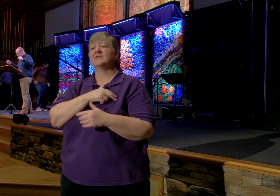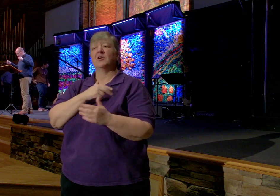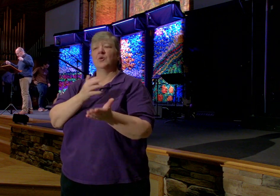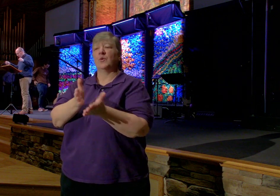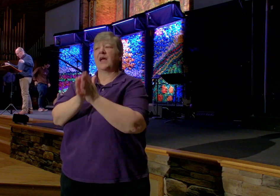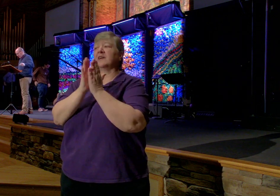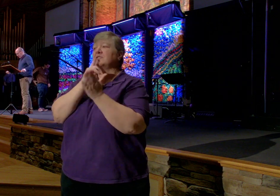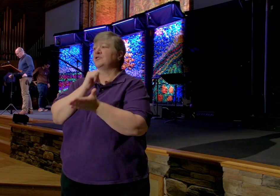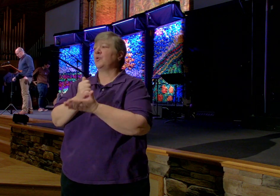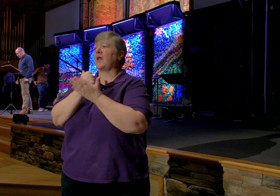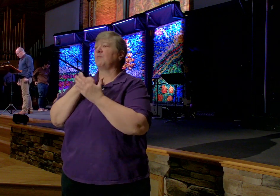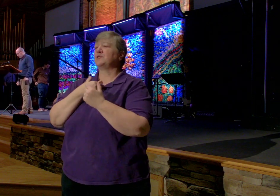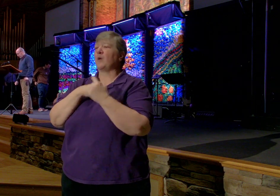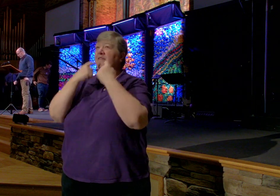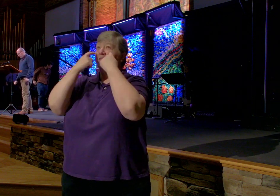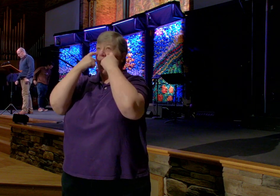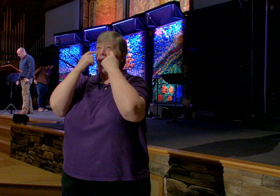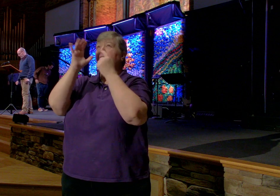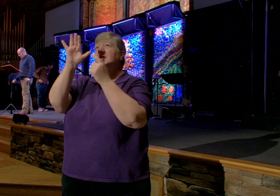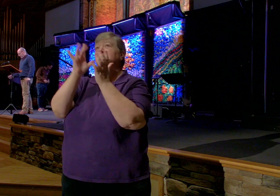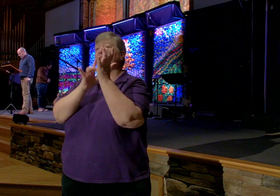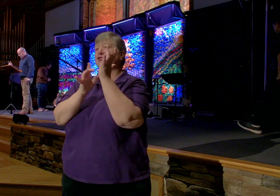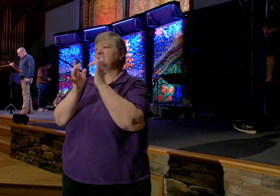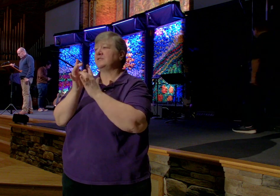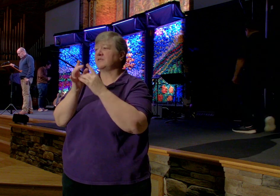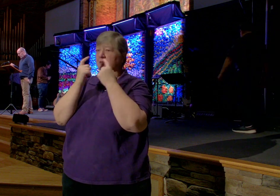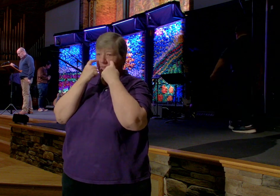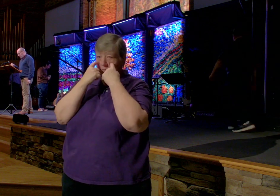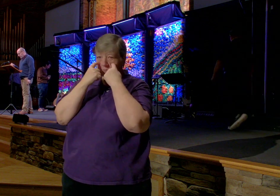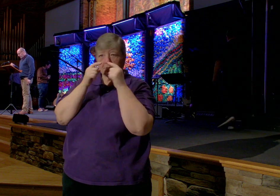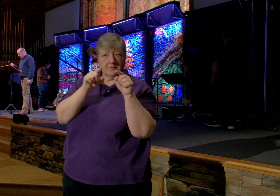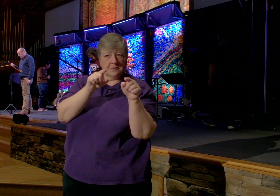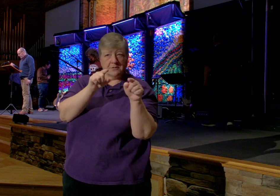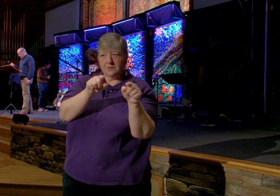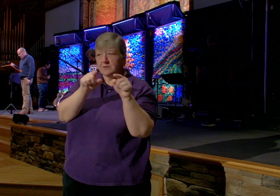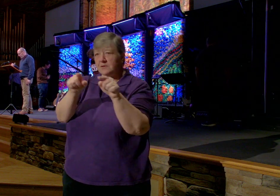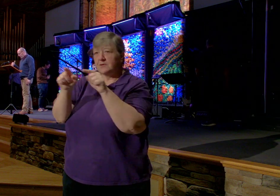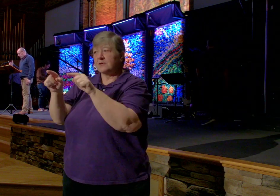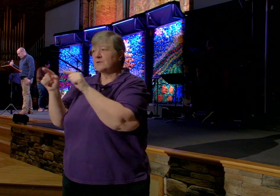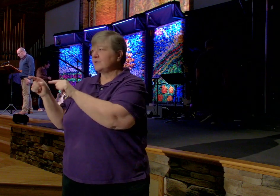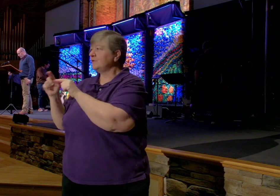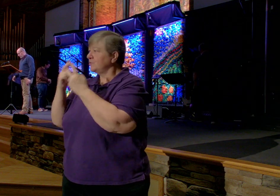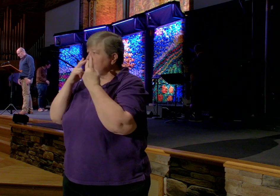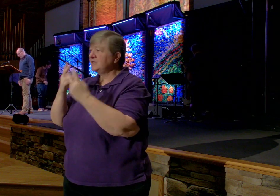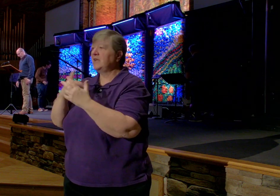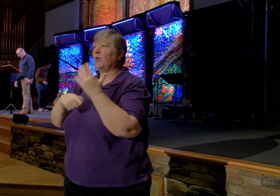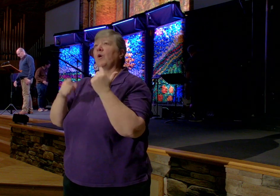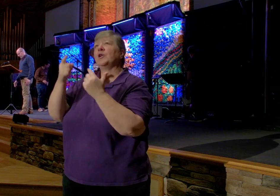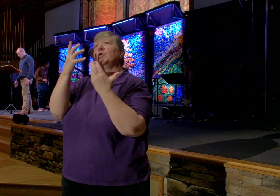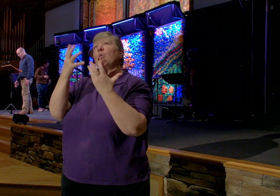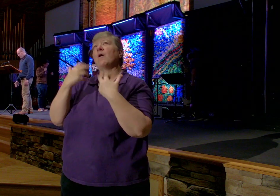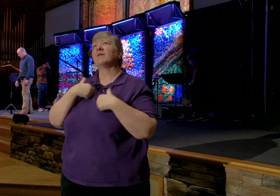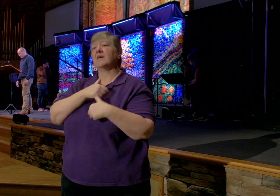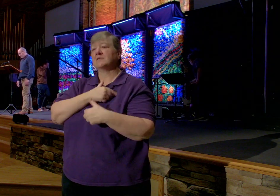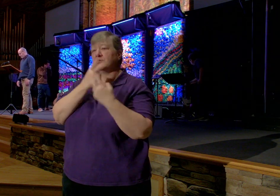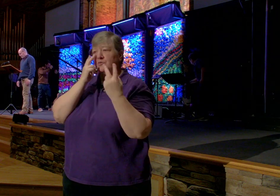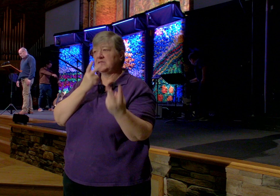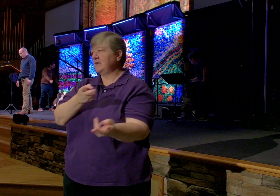that you would help us to have the eyes of Jesus, to see what you want us